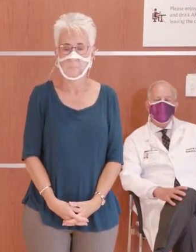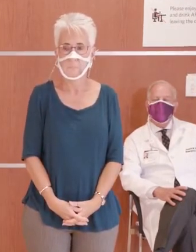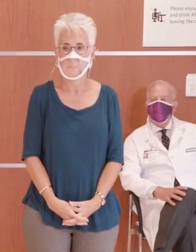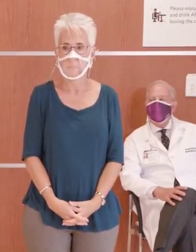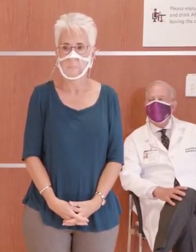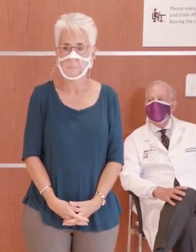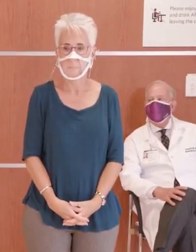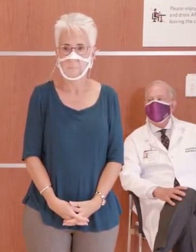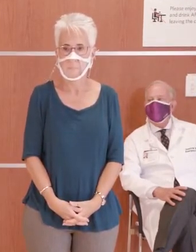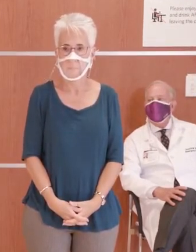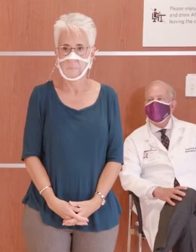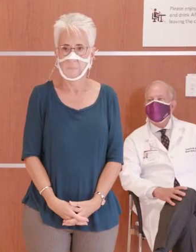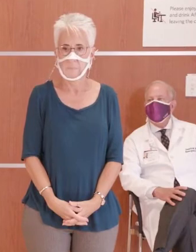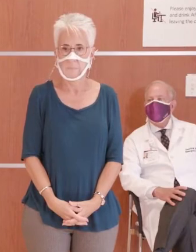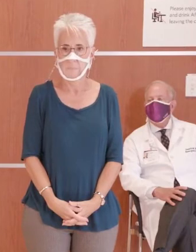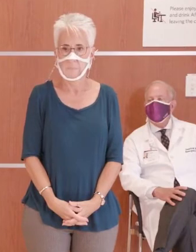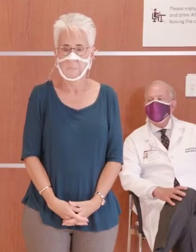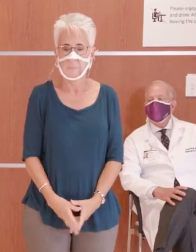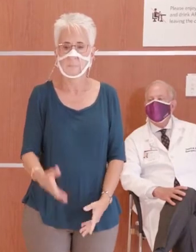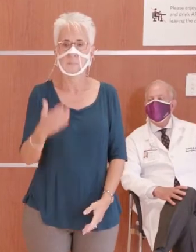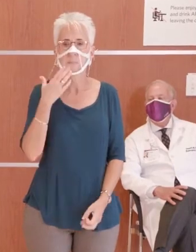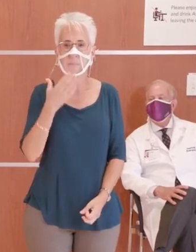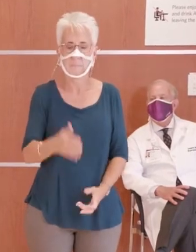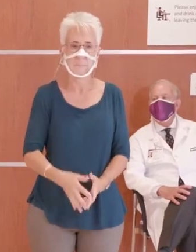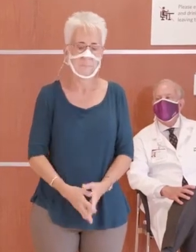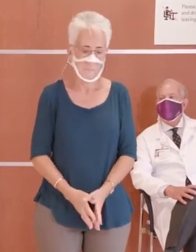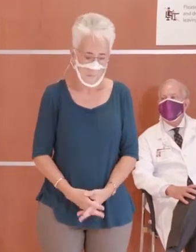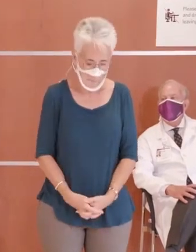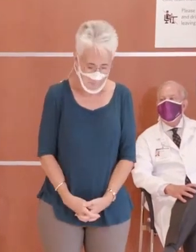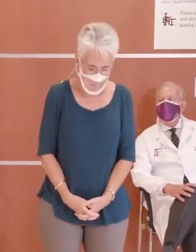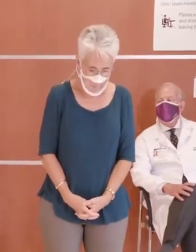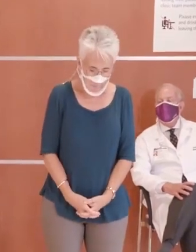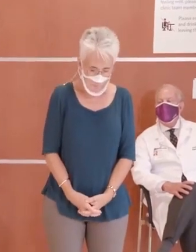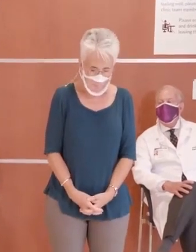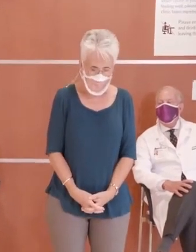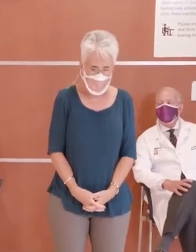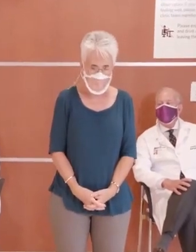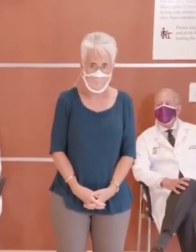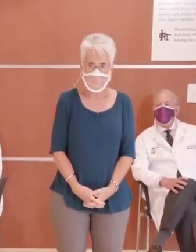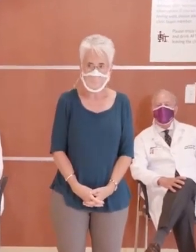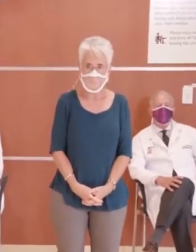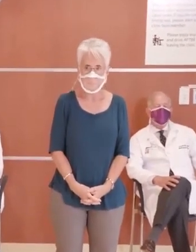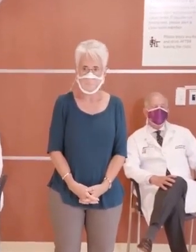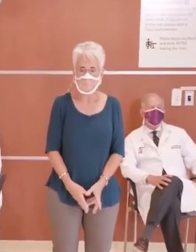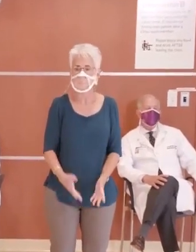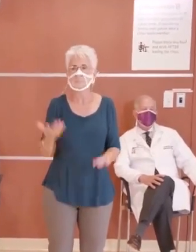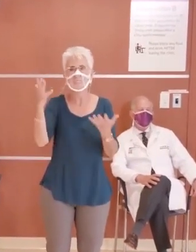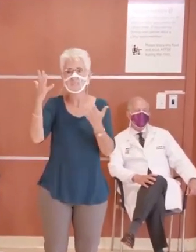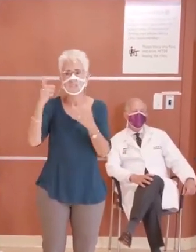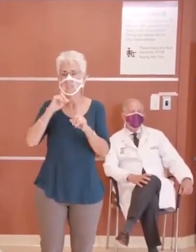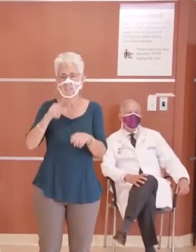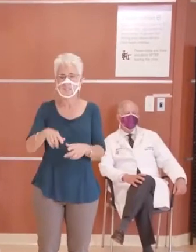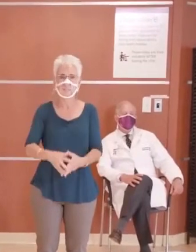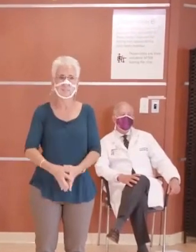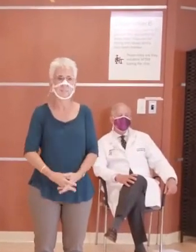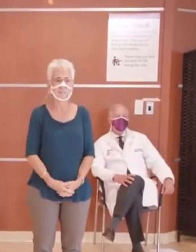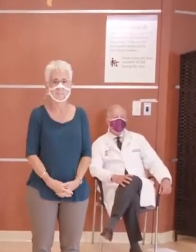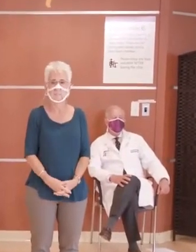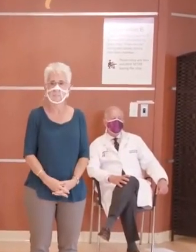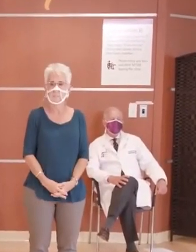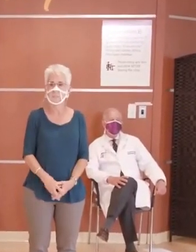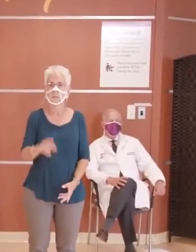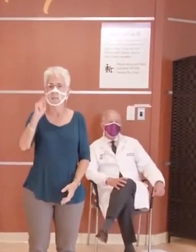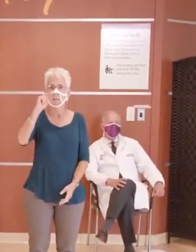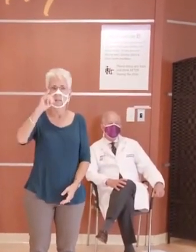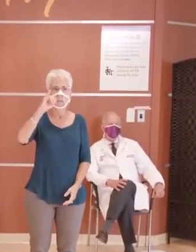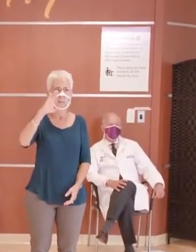I'm sorry. Thank you, but the question I had was already asked. Oh, okay. Well, then we will move on to Nicole Ford,